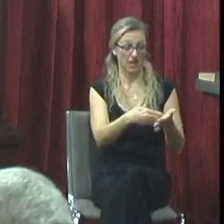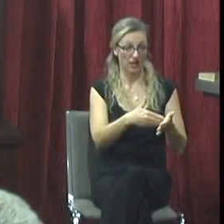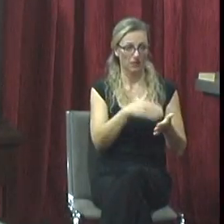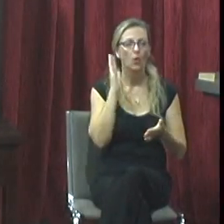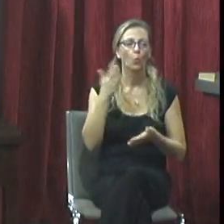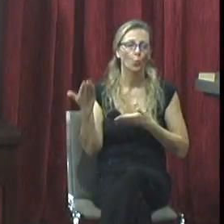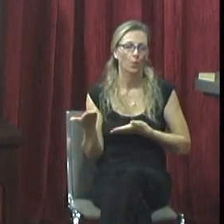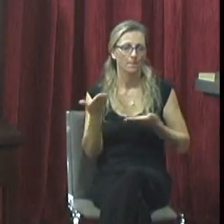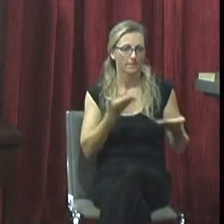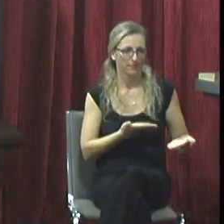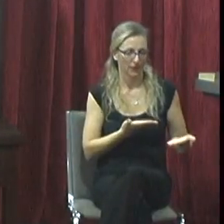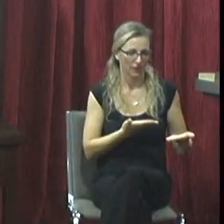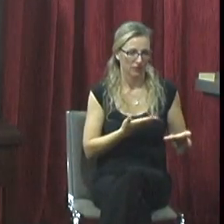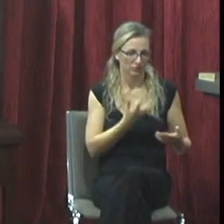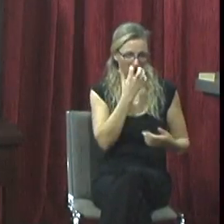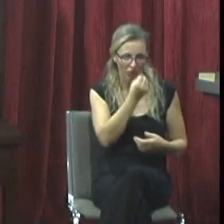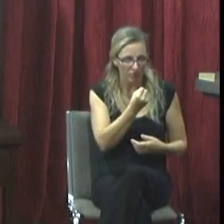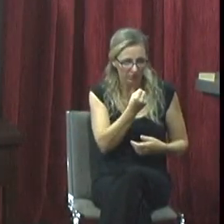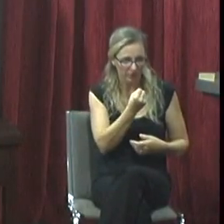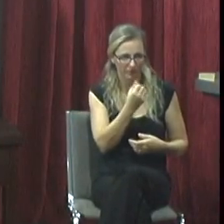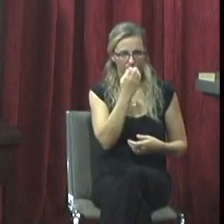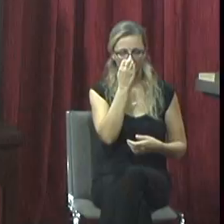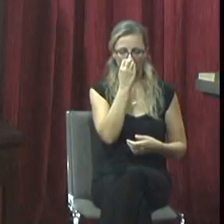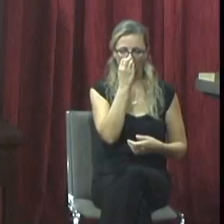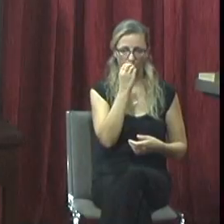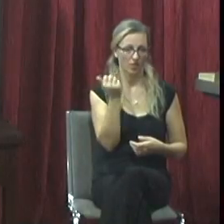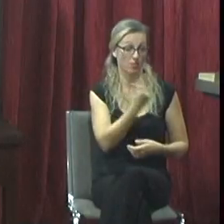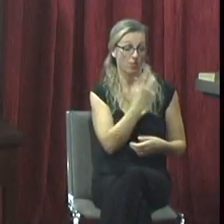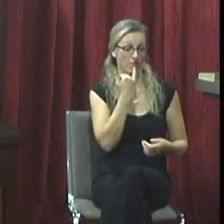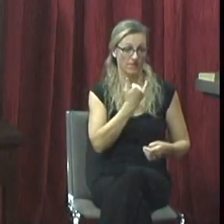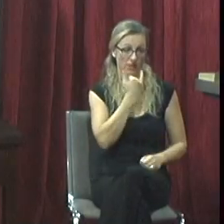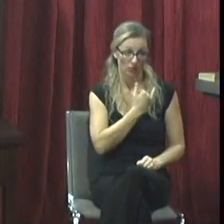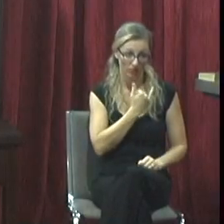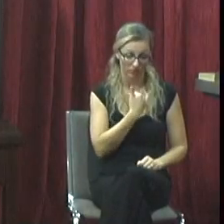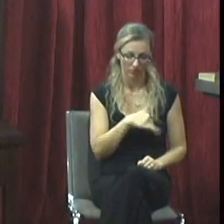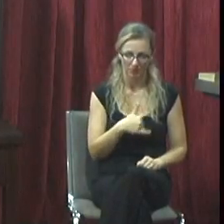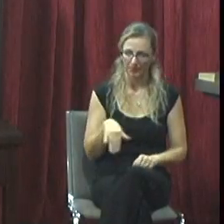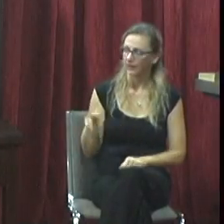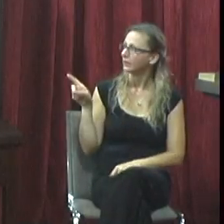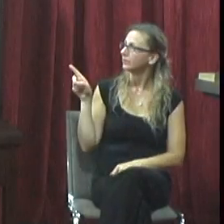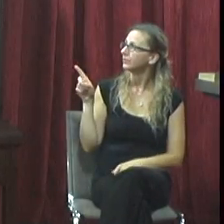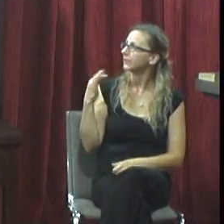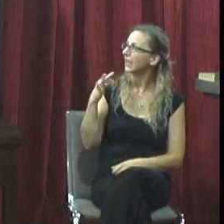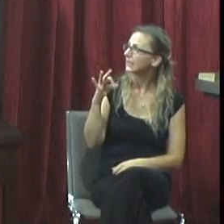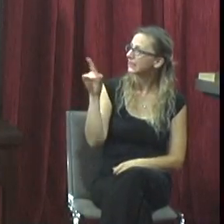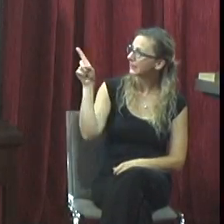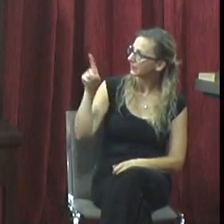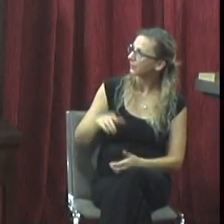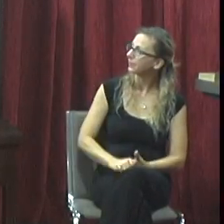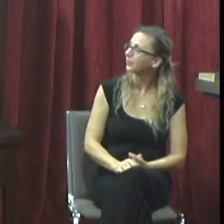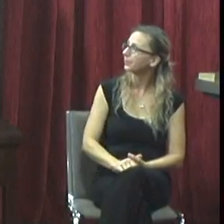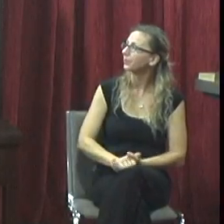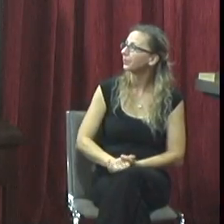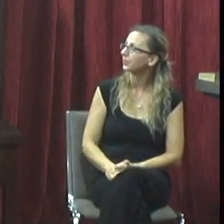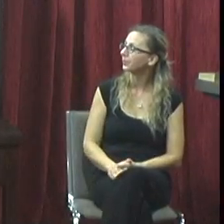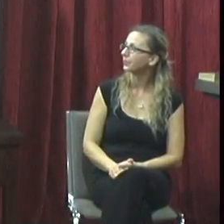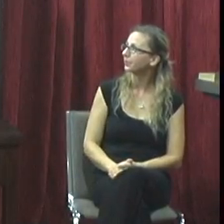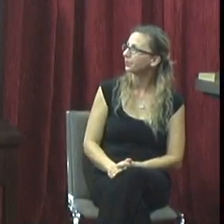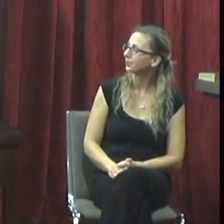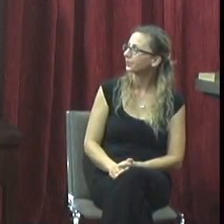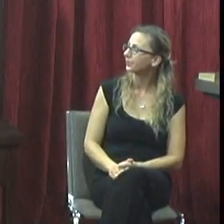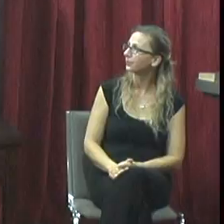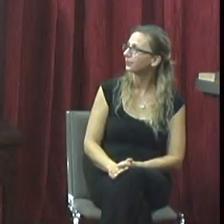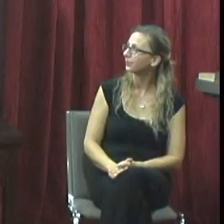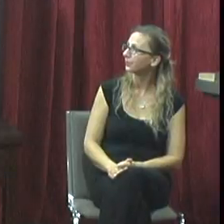but also, God says, on all of Israel. And in 19, we find out what it was. "All the silver and gold